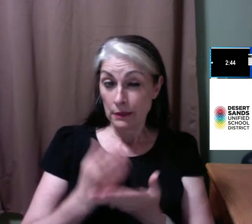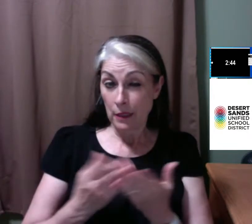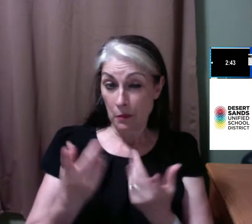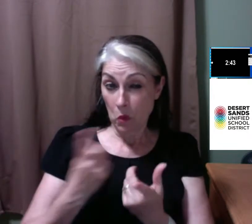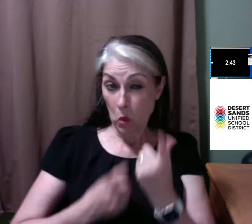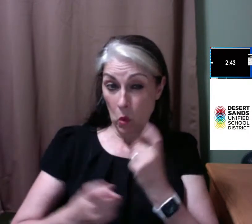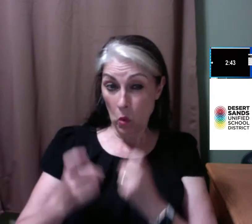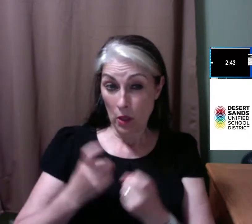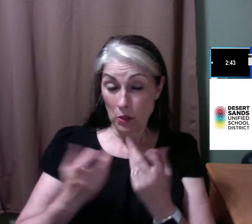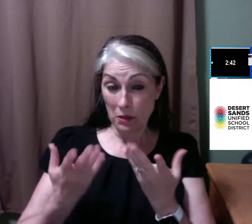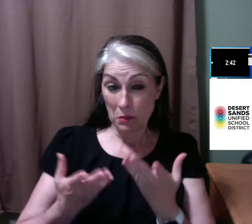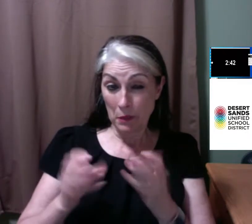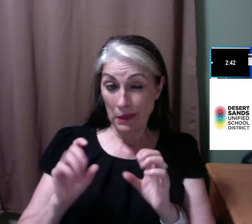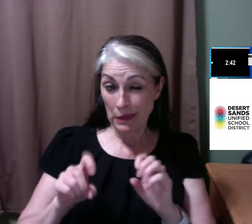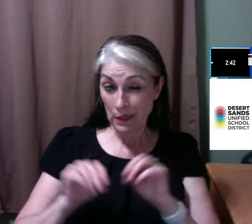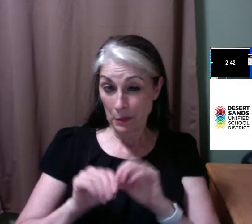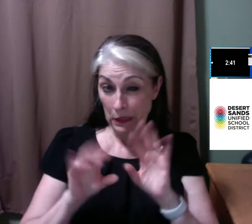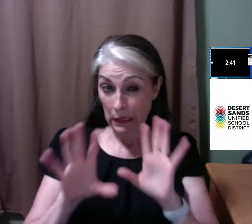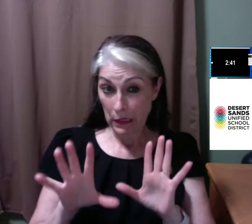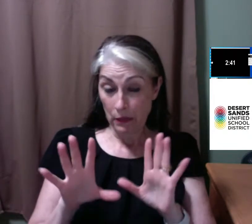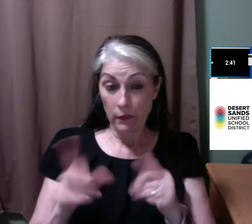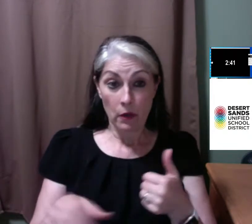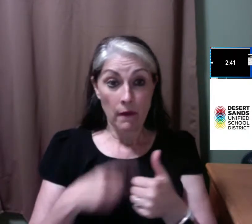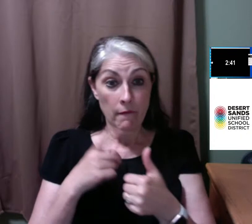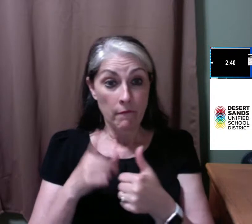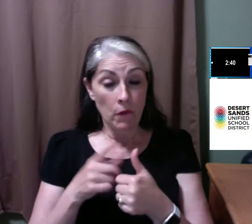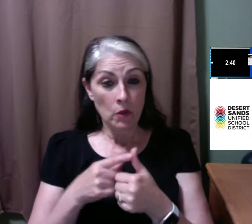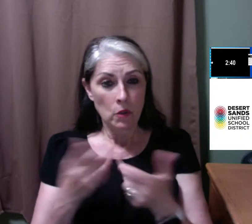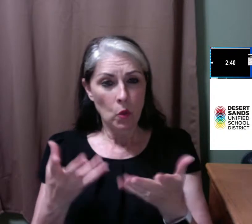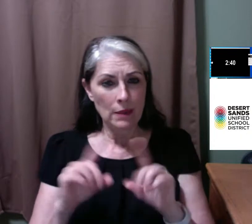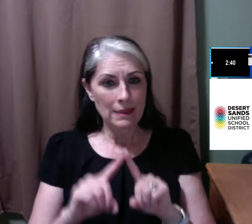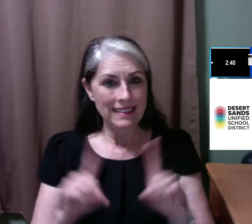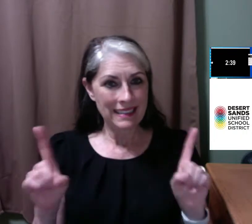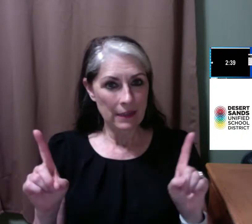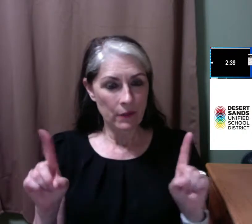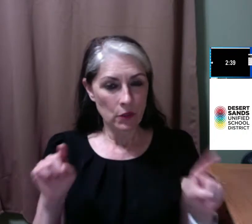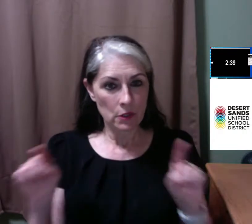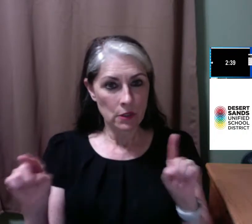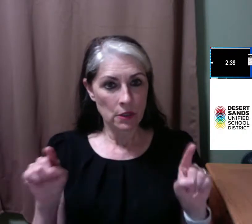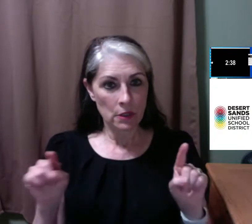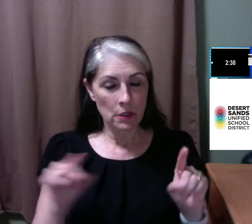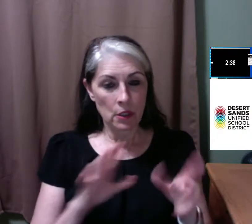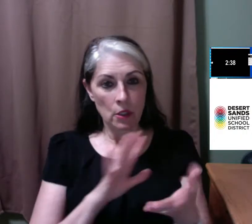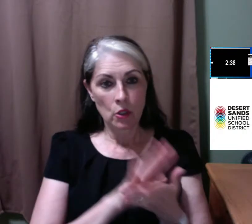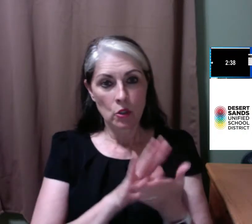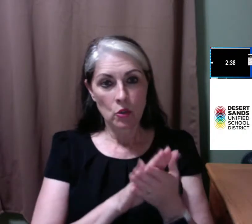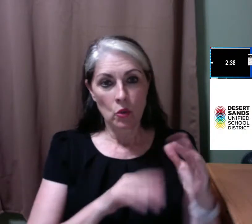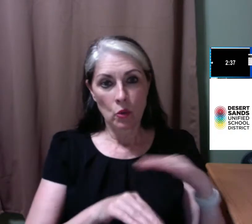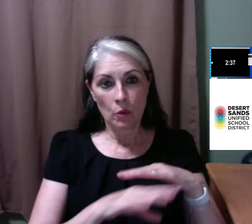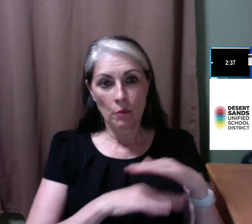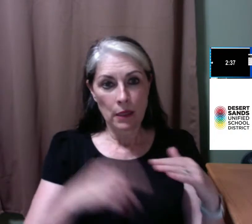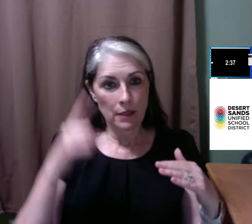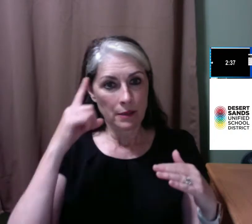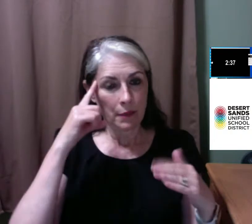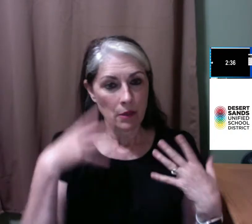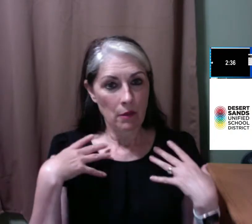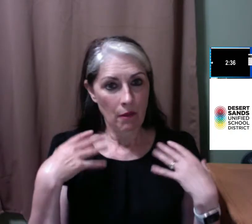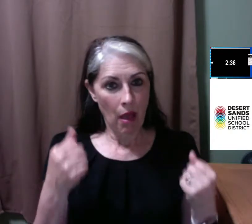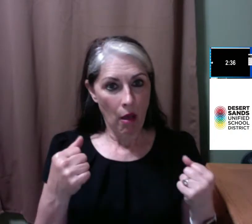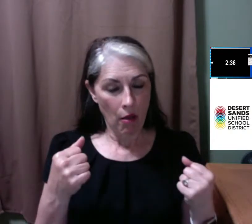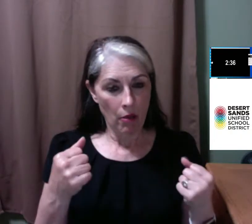that I thought might need to be clarified. The first one was, what is the difference between the school-based mental health therapist and Medi-Cal therapist?